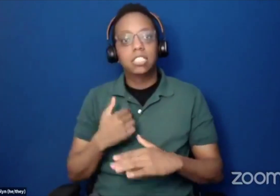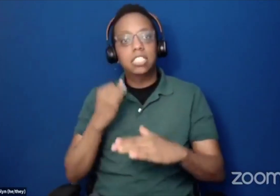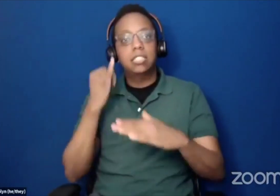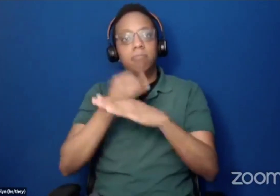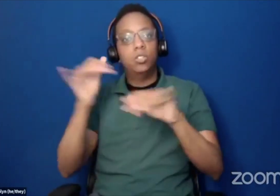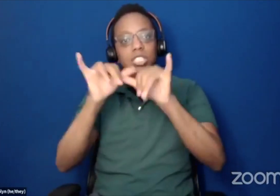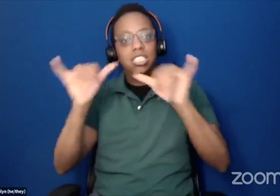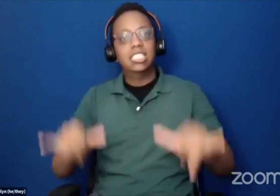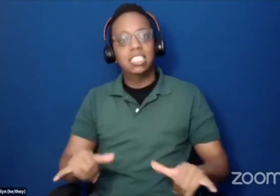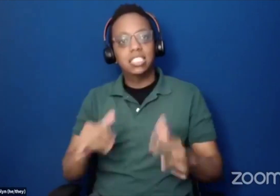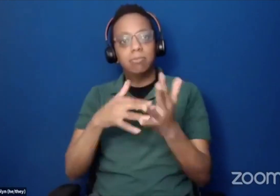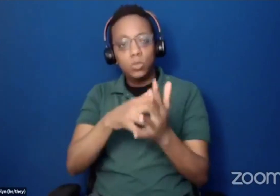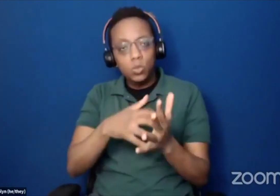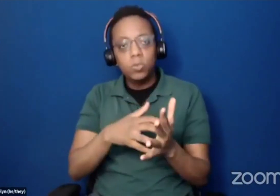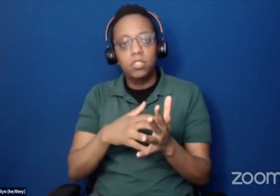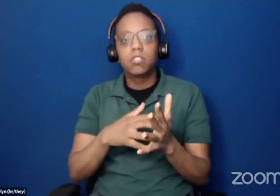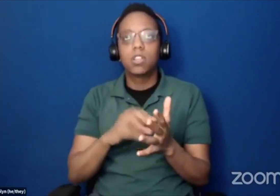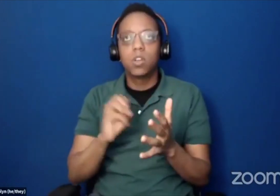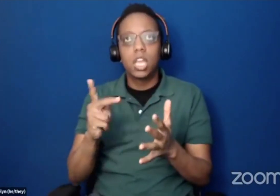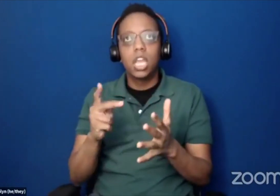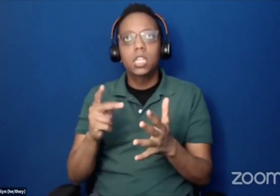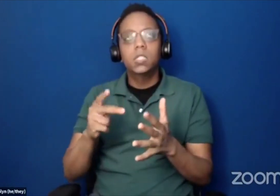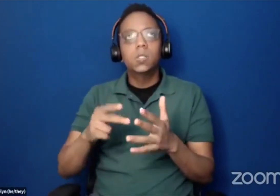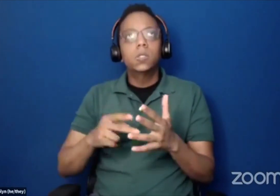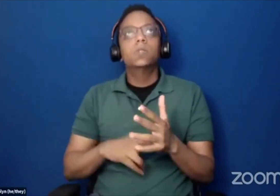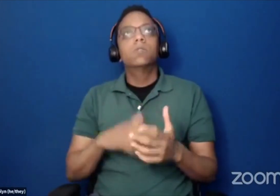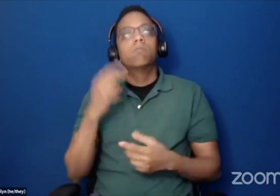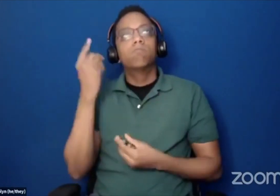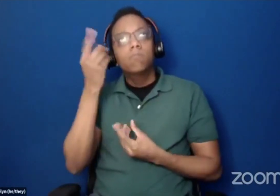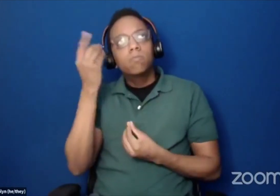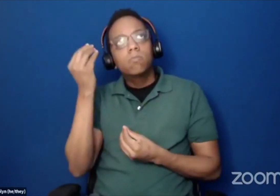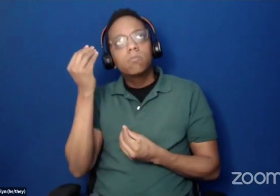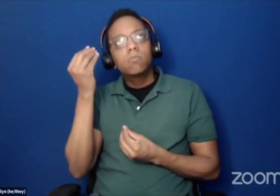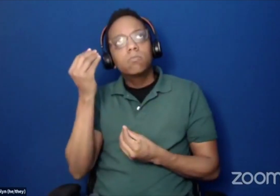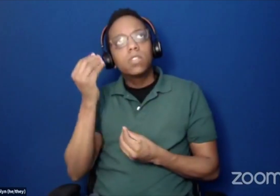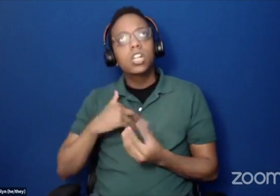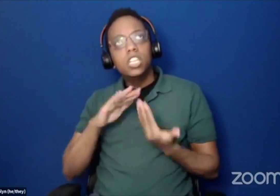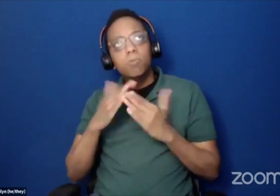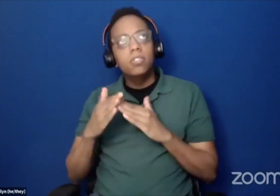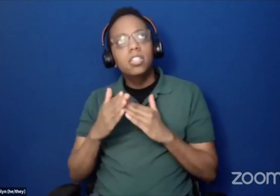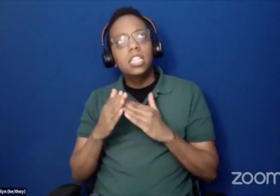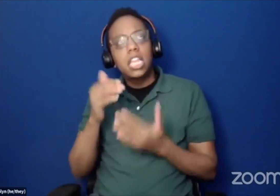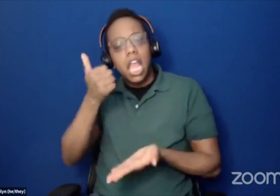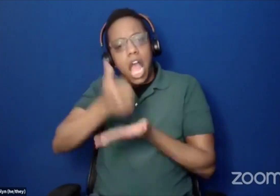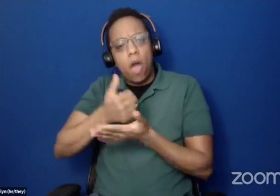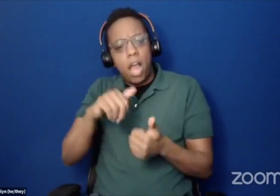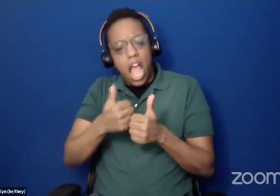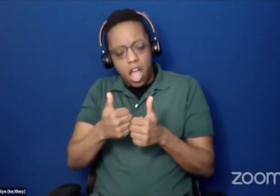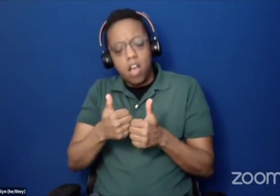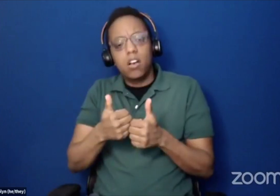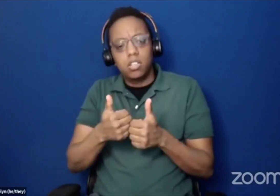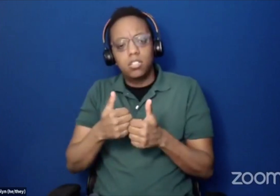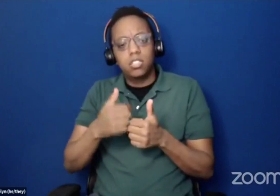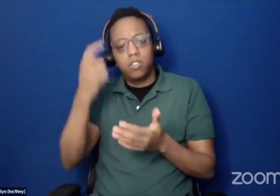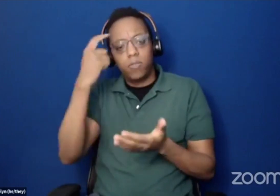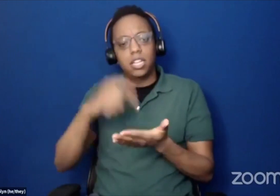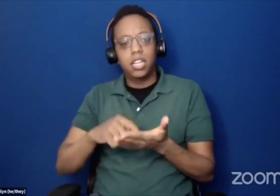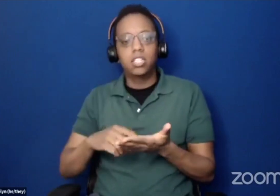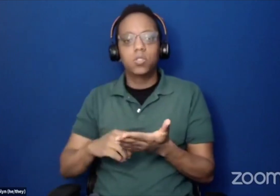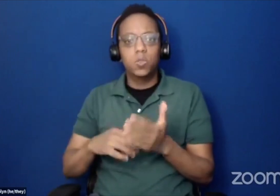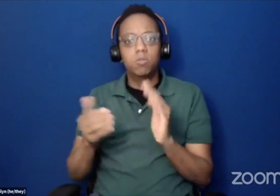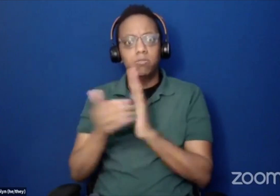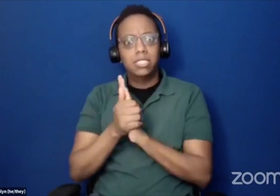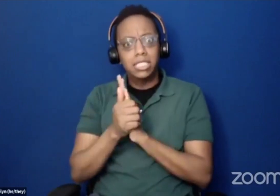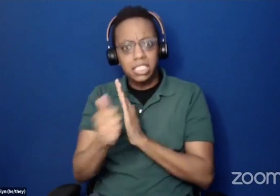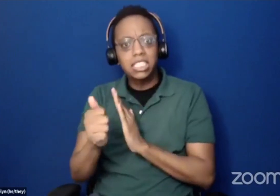how we can help our community, and that's understanding that we all have the skills to be able to make masks with Black trans women